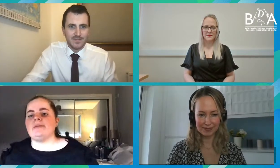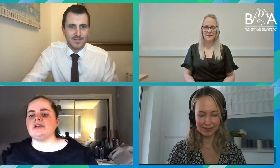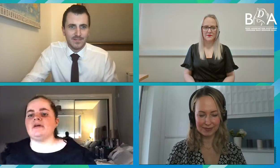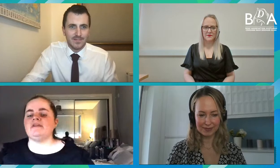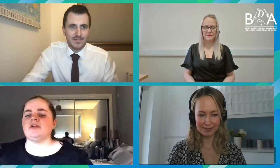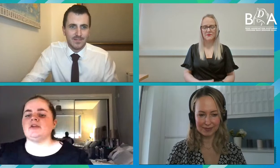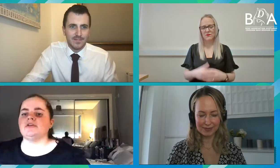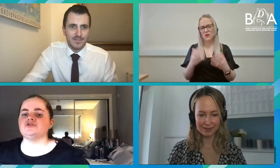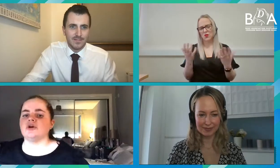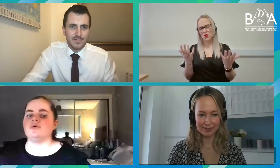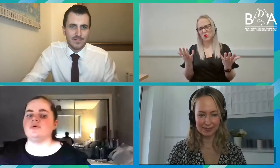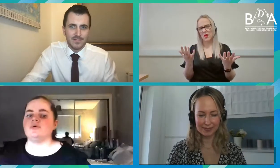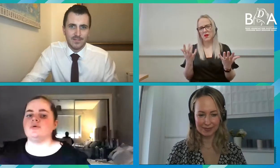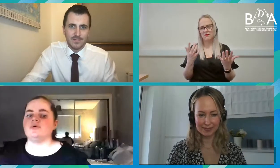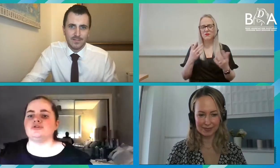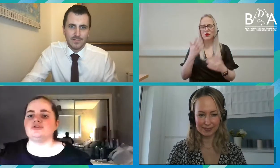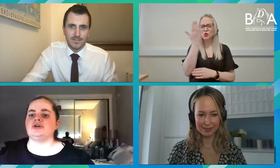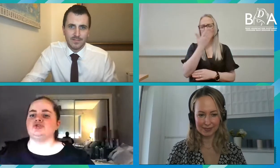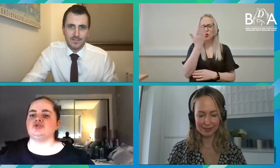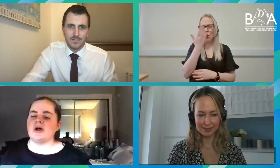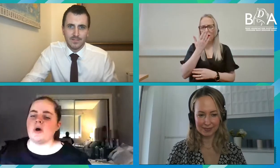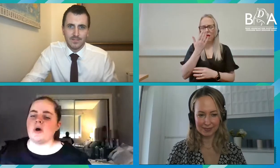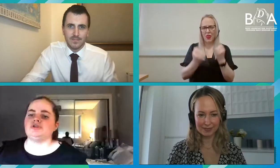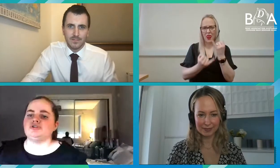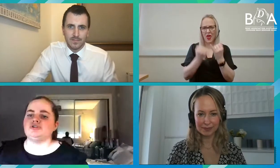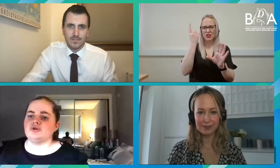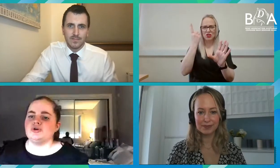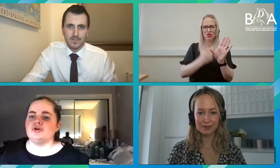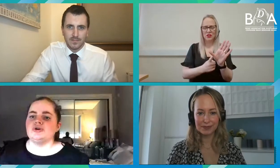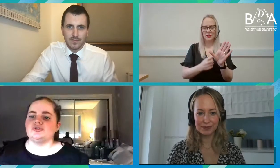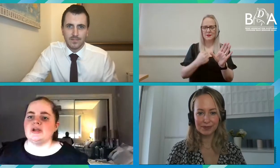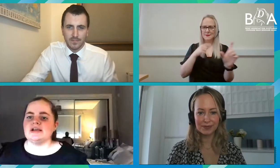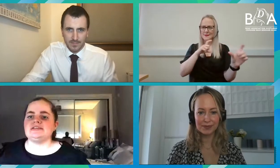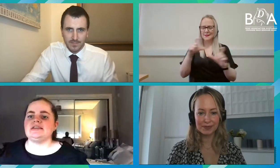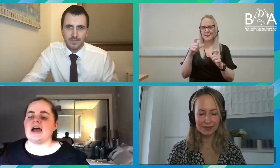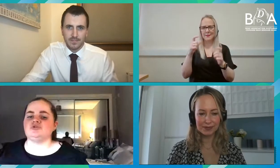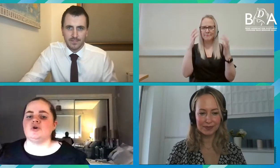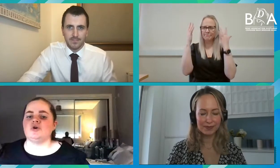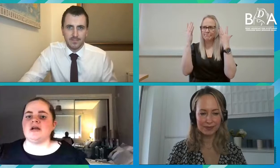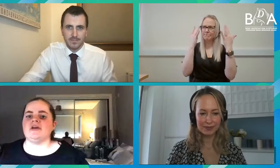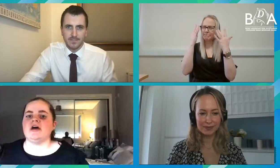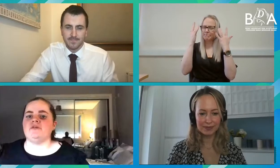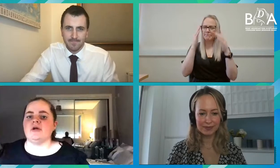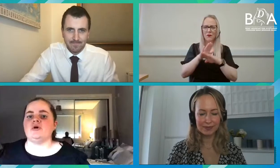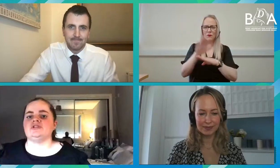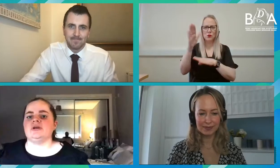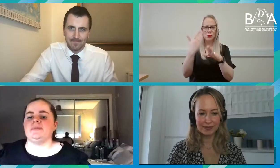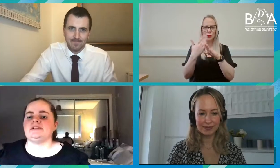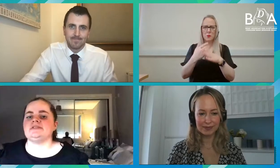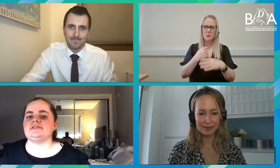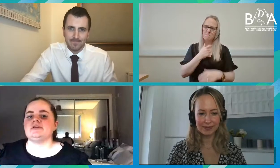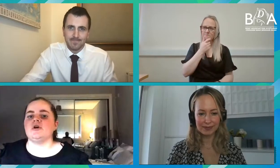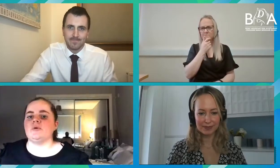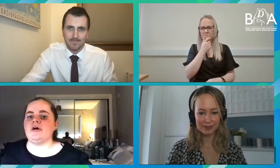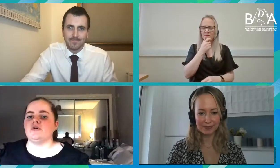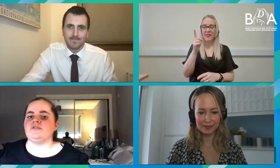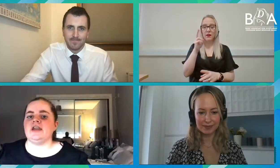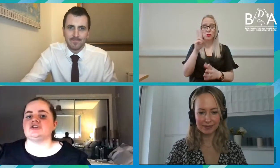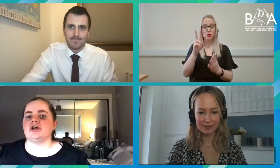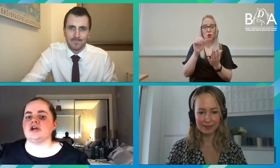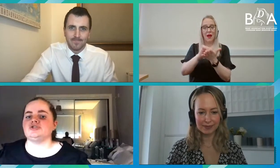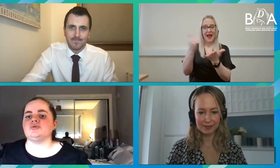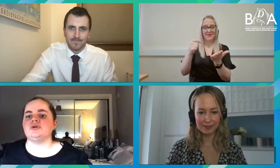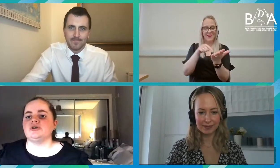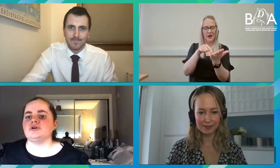Well, when I was in my final year of school, I wasn't quite sure what I wanted to do. So then I seen a job advert for a modern apprentice with